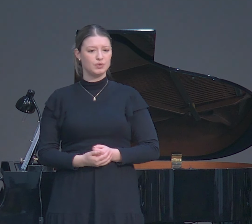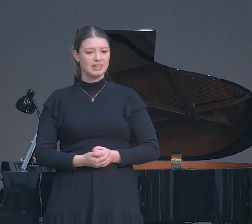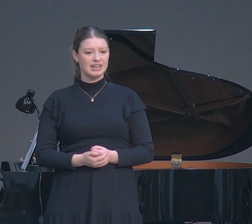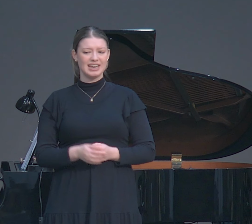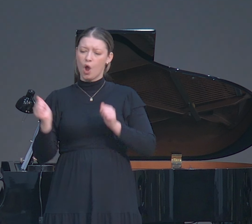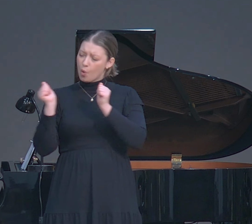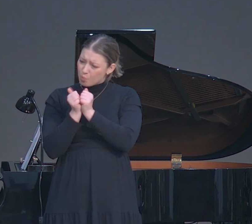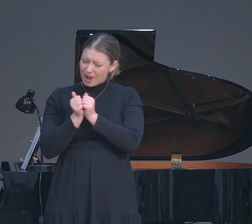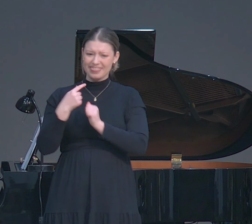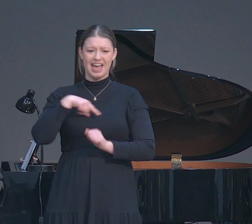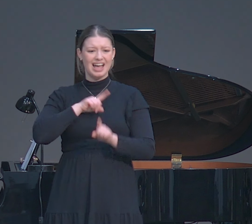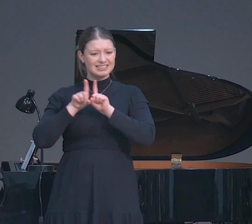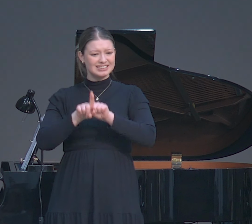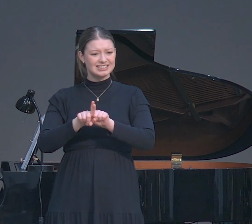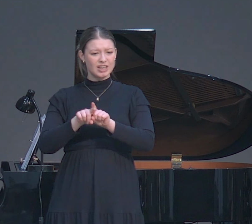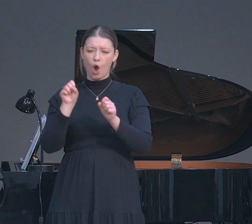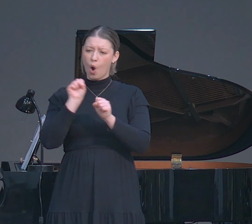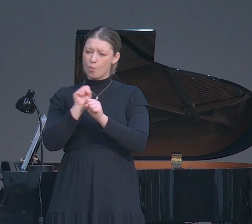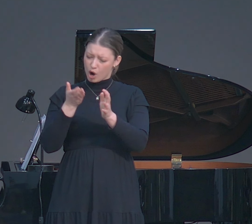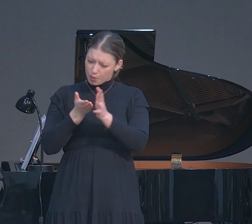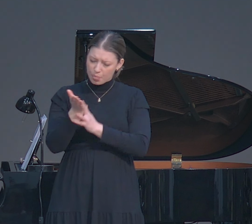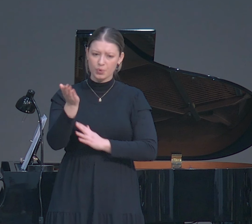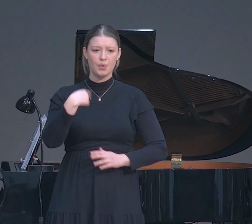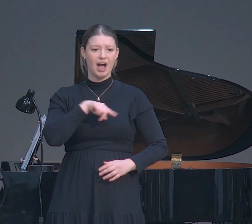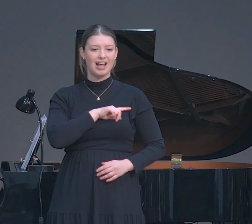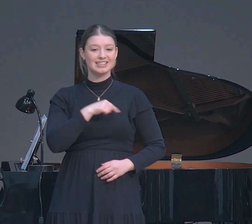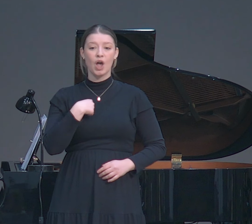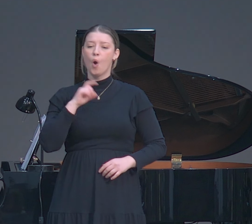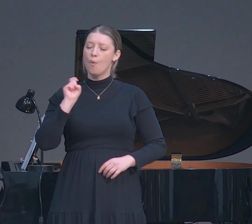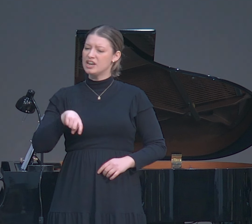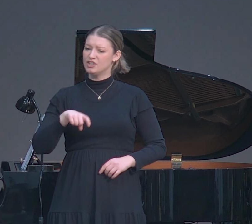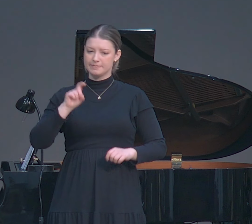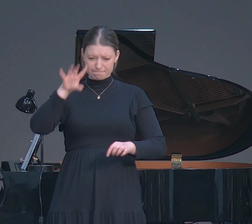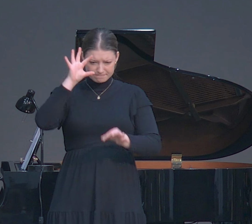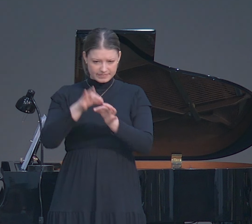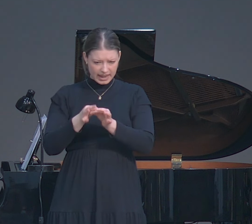you. He'll work through you. You must simply endure.